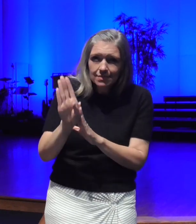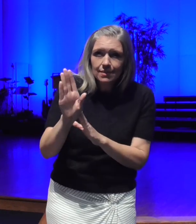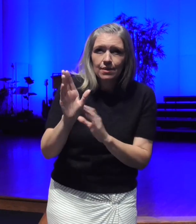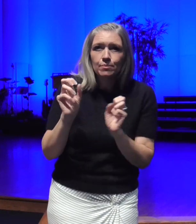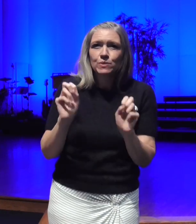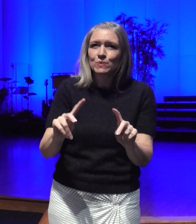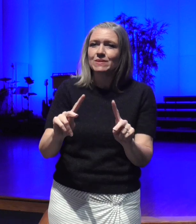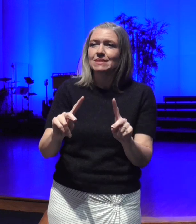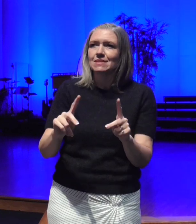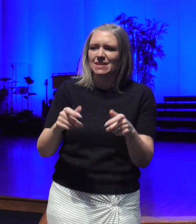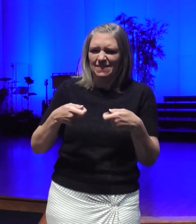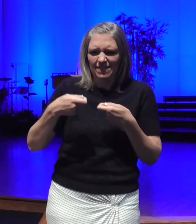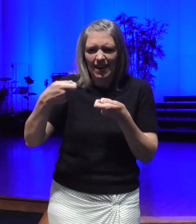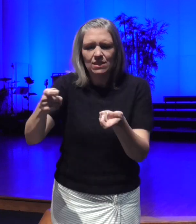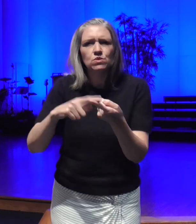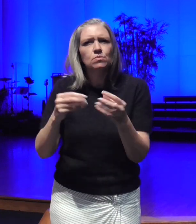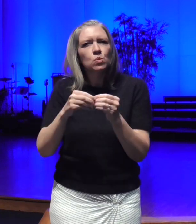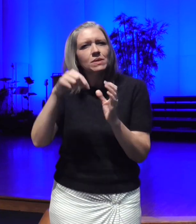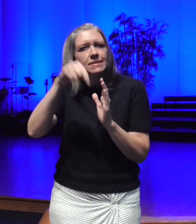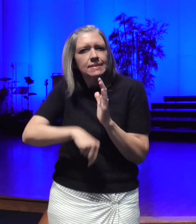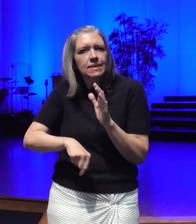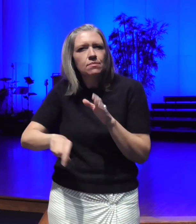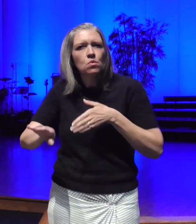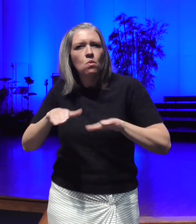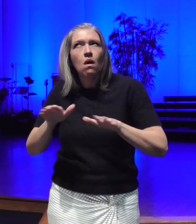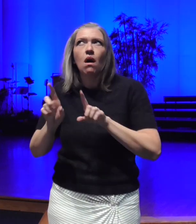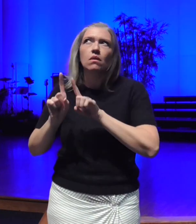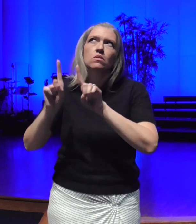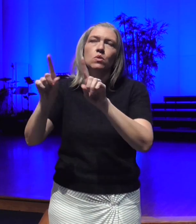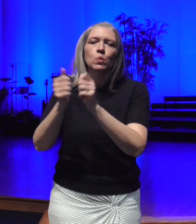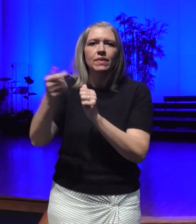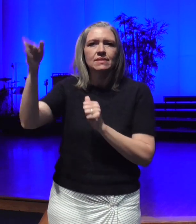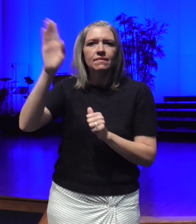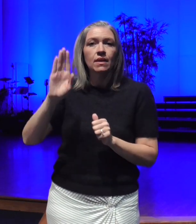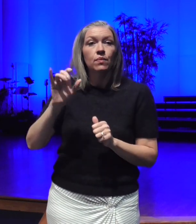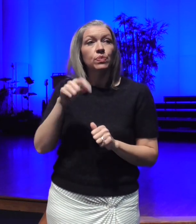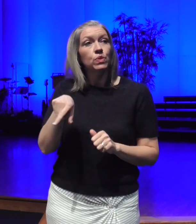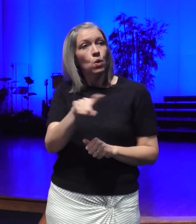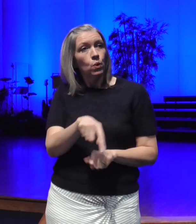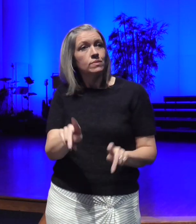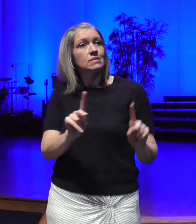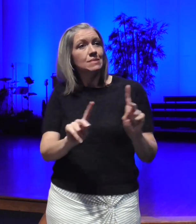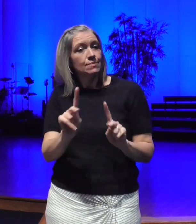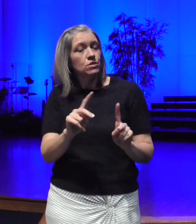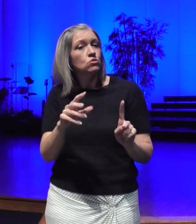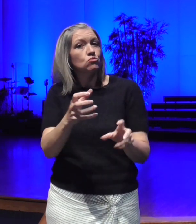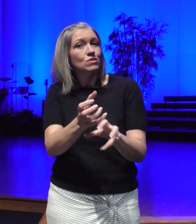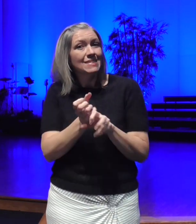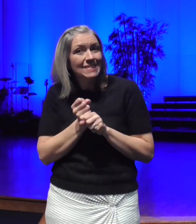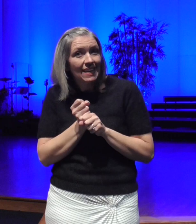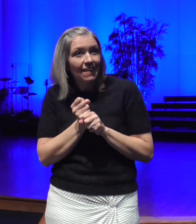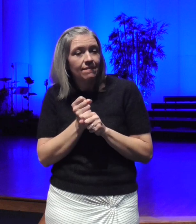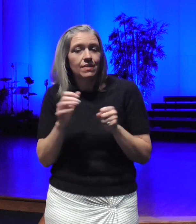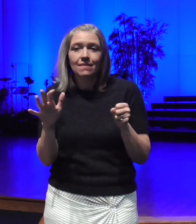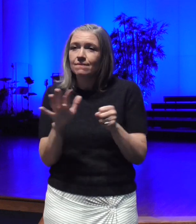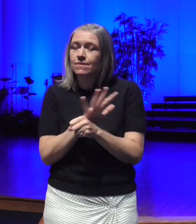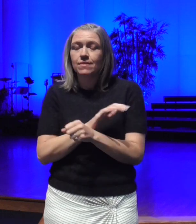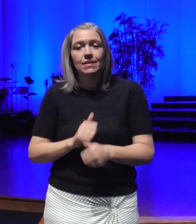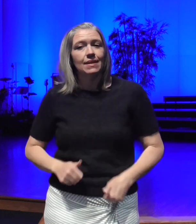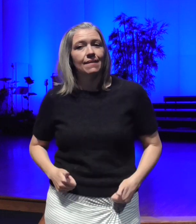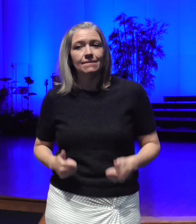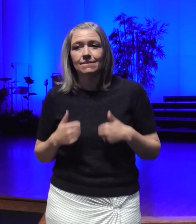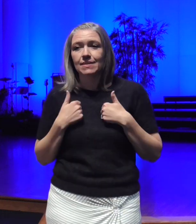into the deeper walk with the divine, those are people who are also in receivership of the fullness of